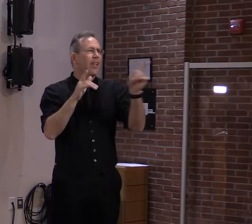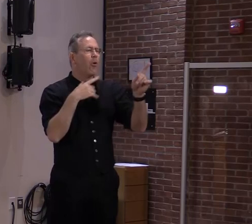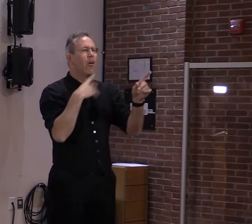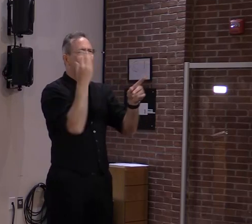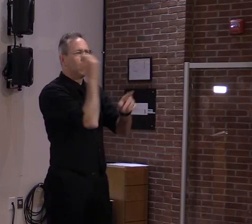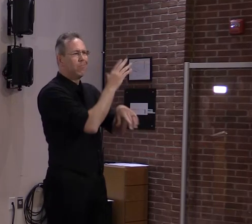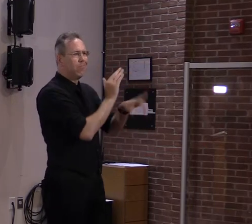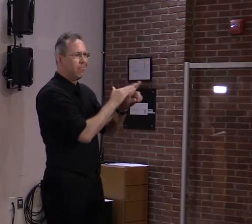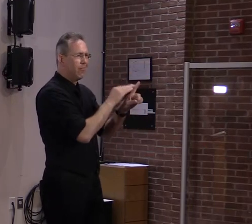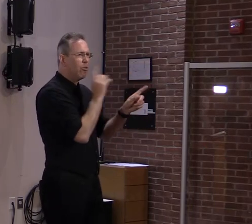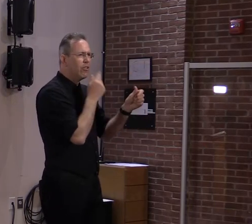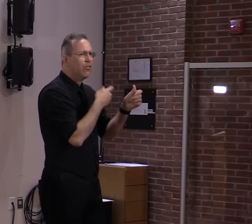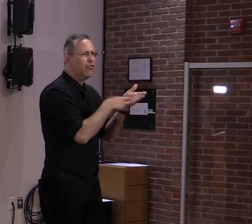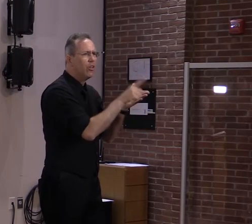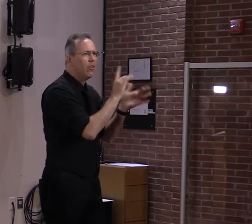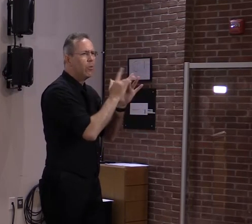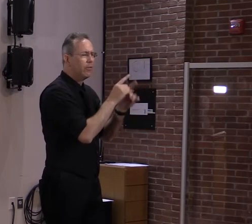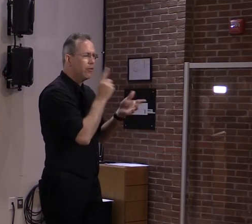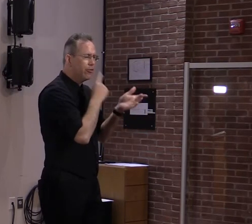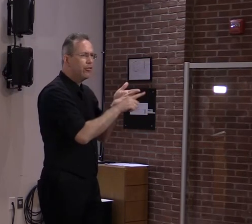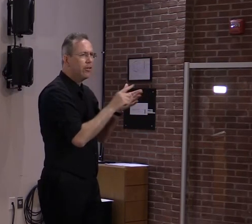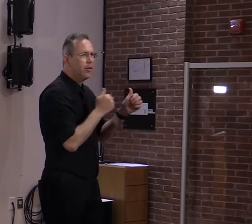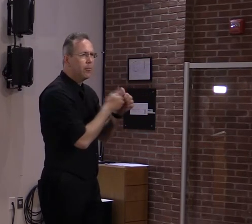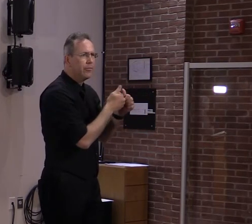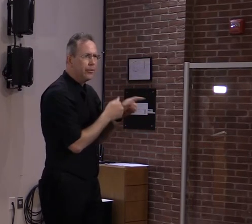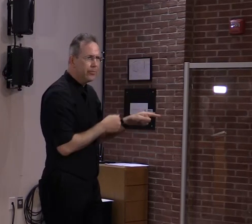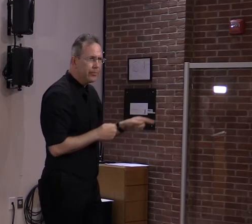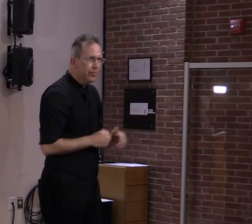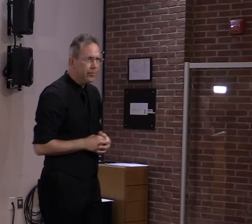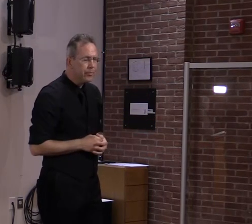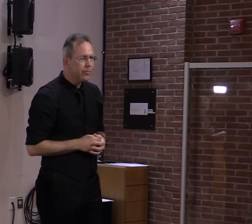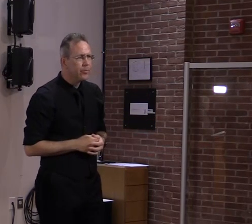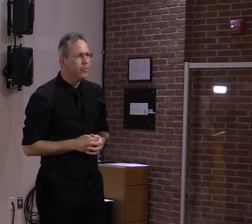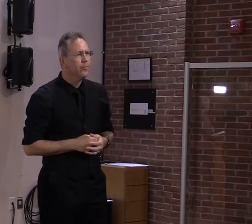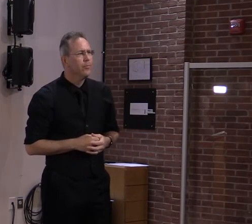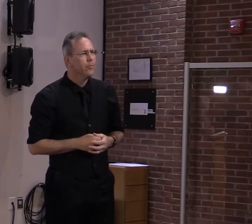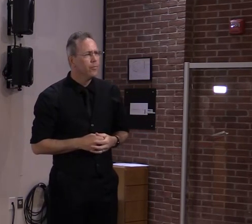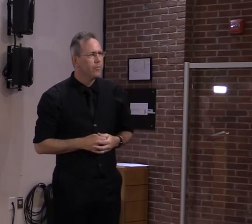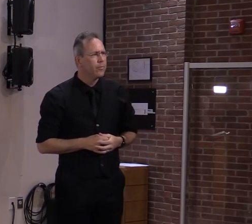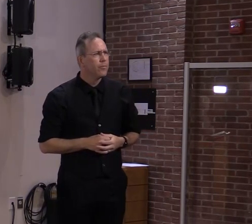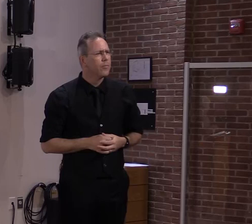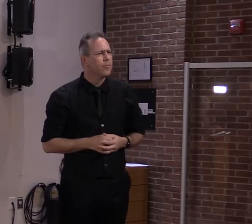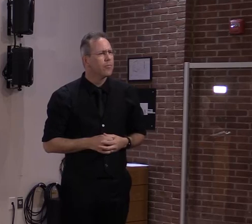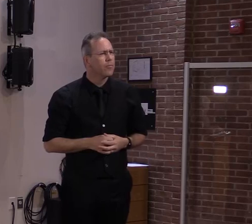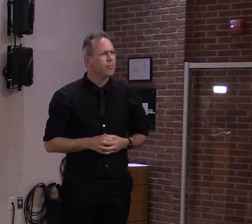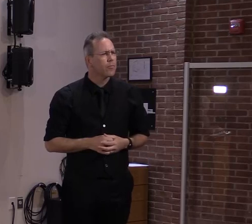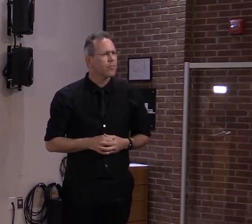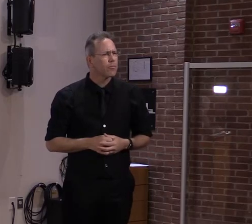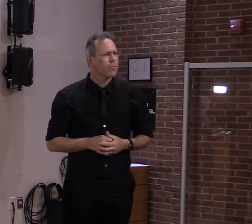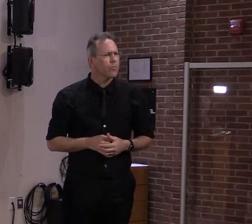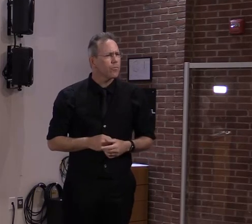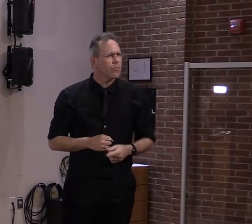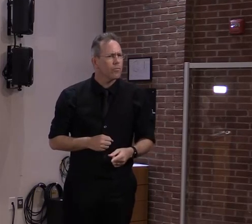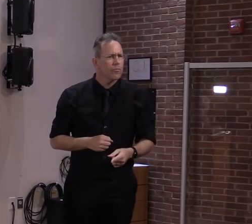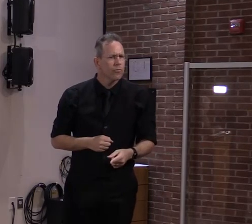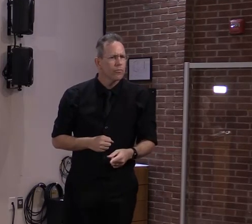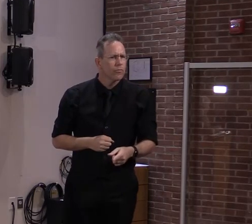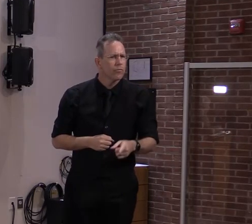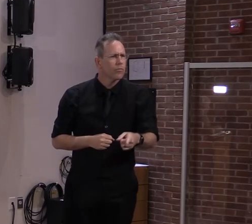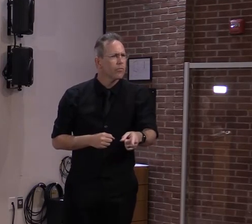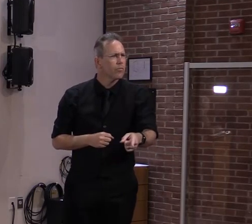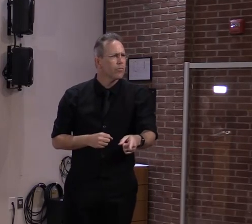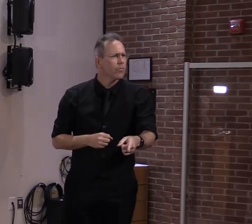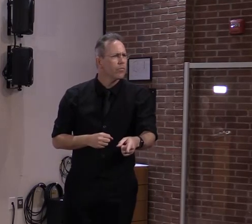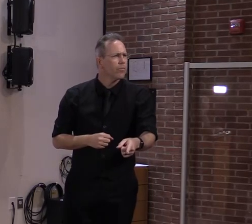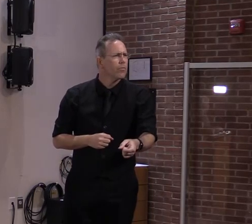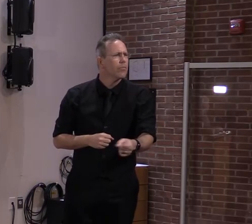on. I appreciate that, Jason. I believe it was 55 who got the first dose or are scheduled